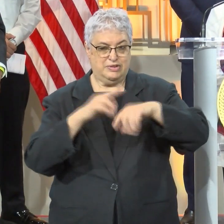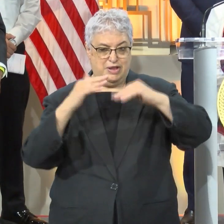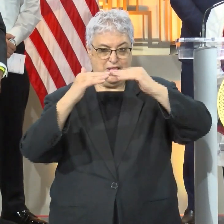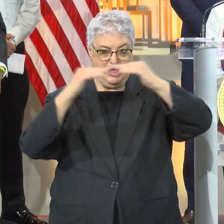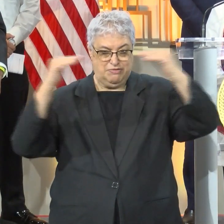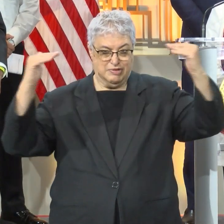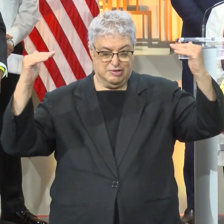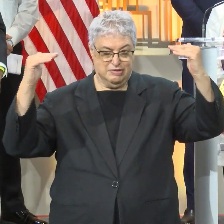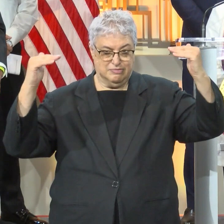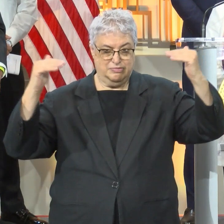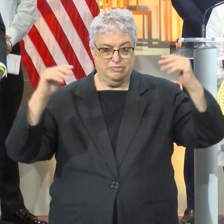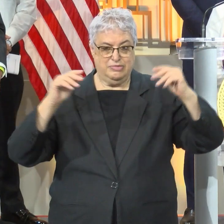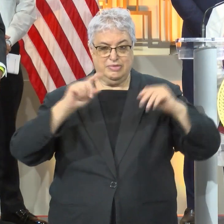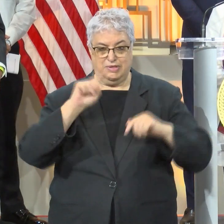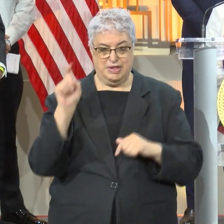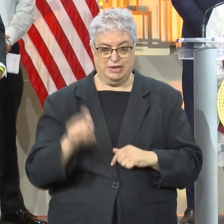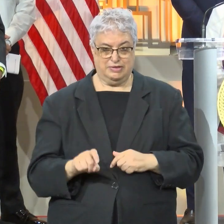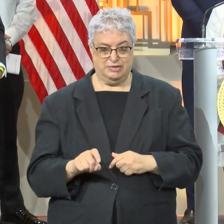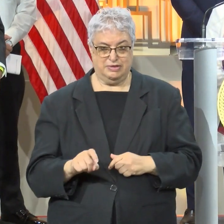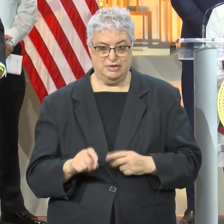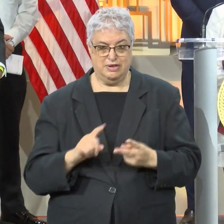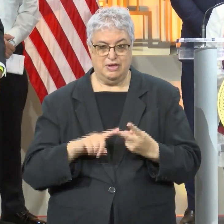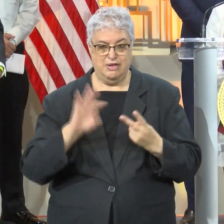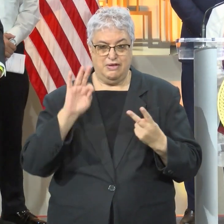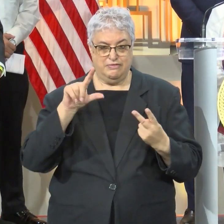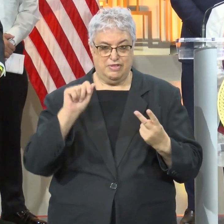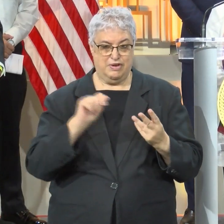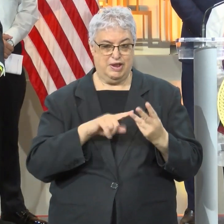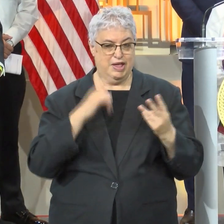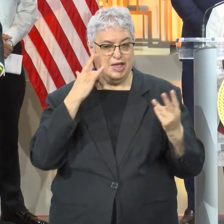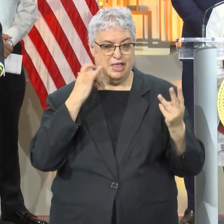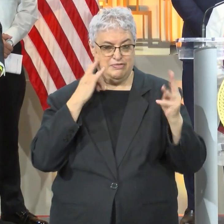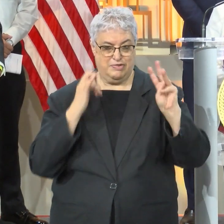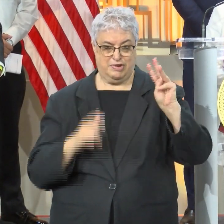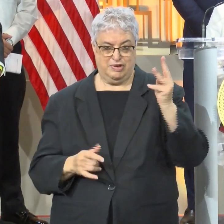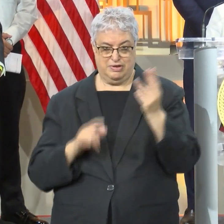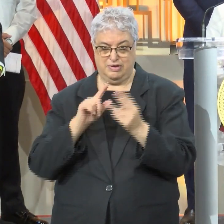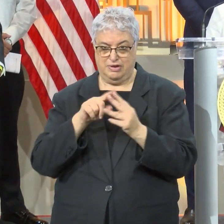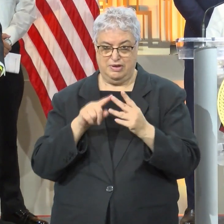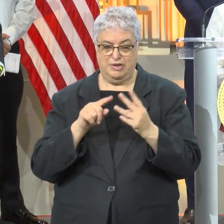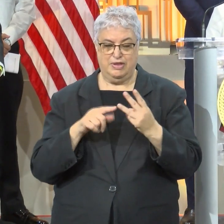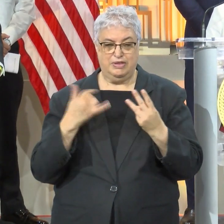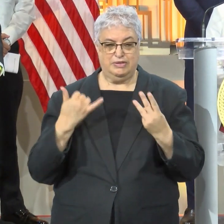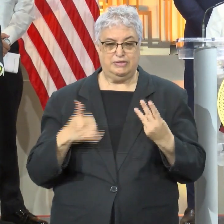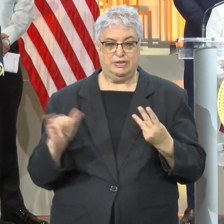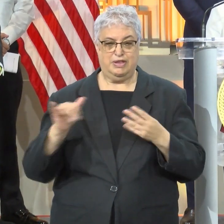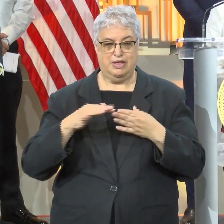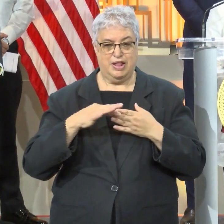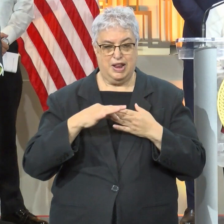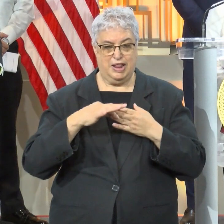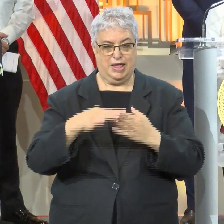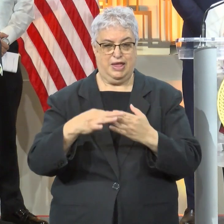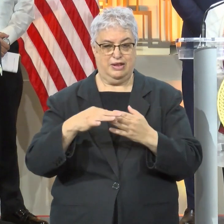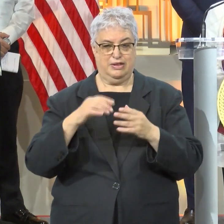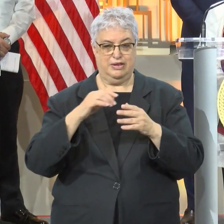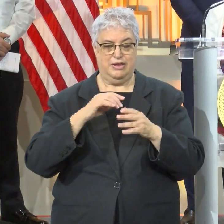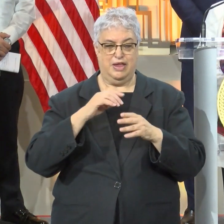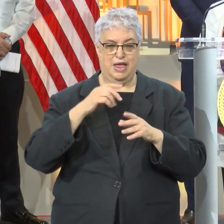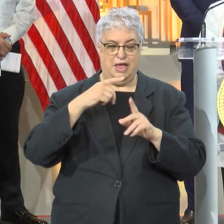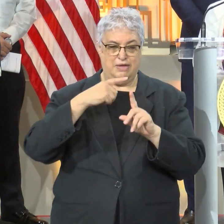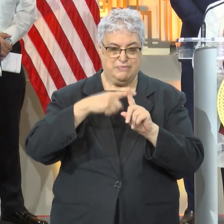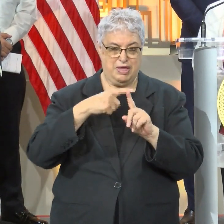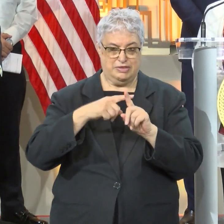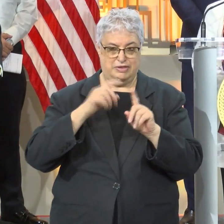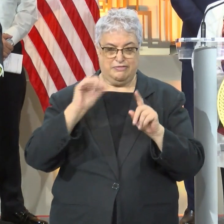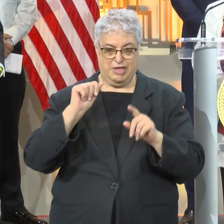spectrum, Texas, Florida, and California still remain at the highest level of cases